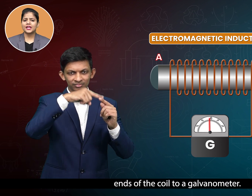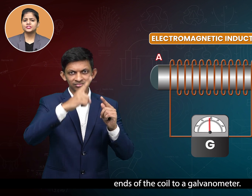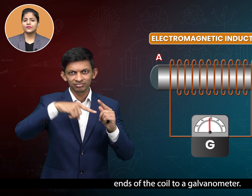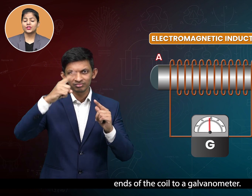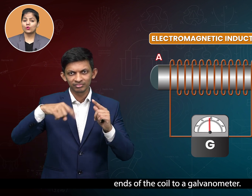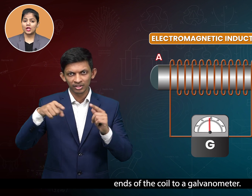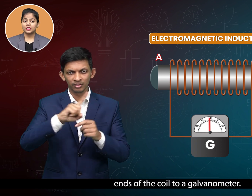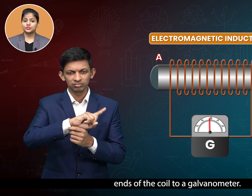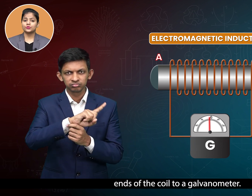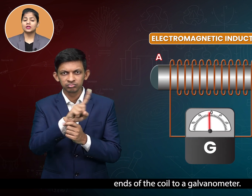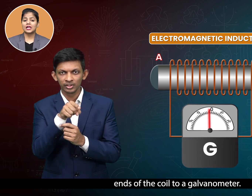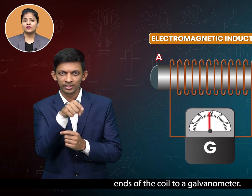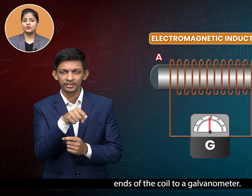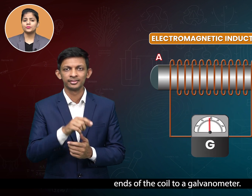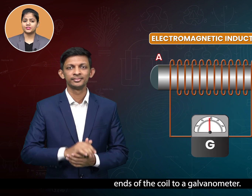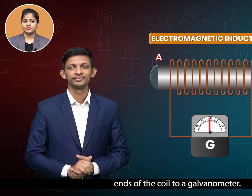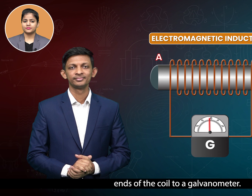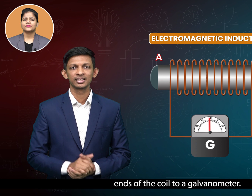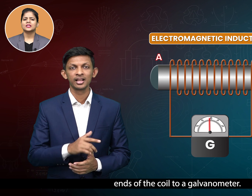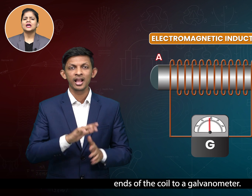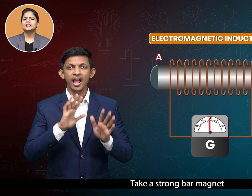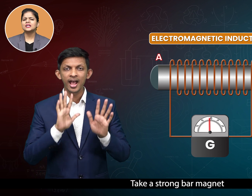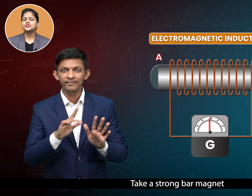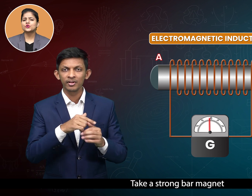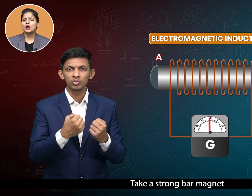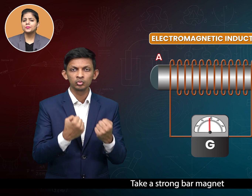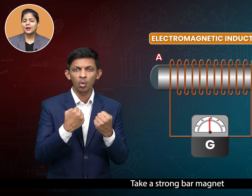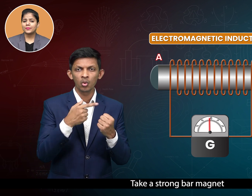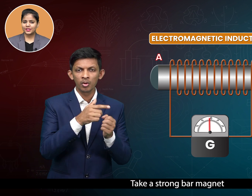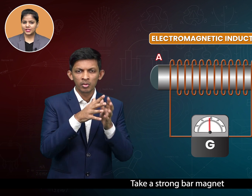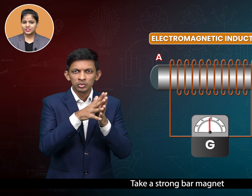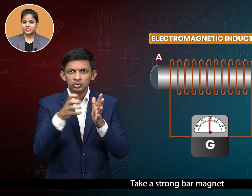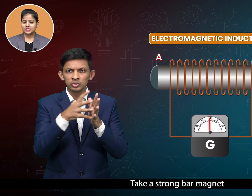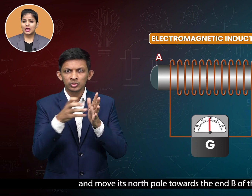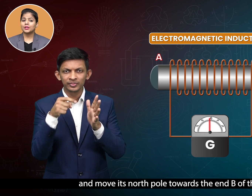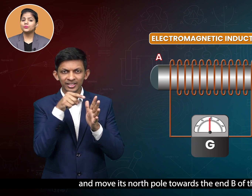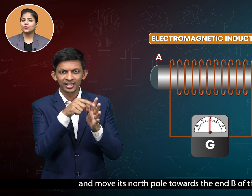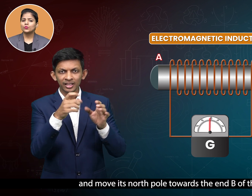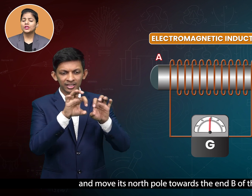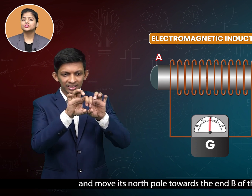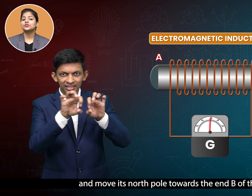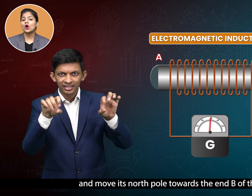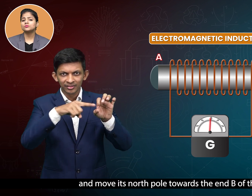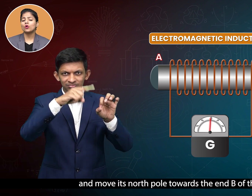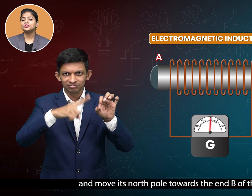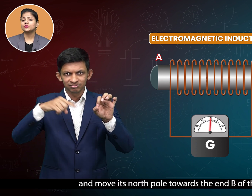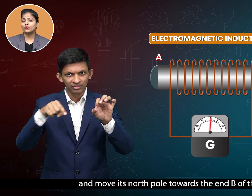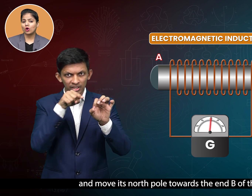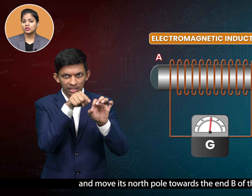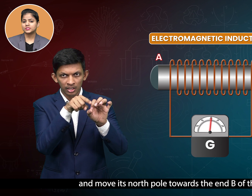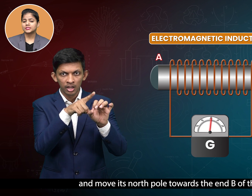Connect the ends of the coil to a galvanometer. Take a strong bar magnet and move its north